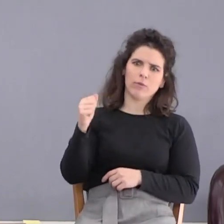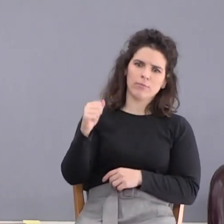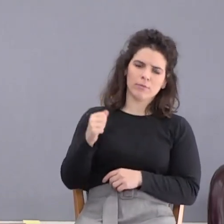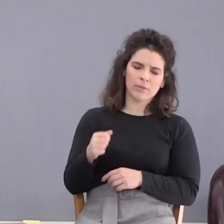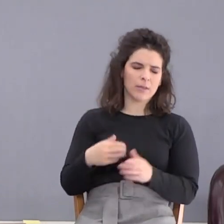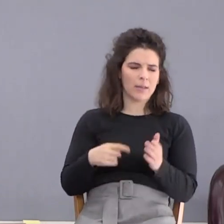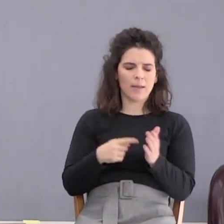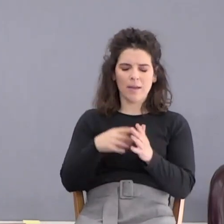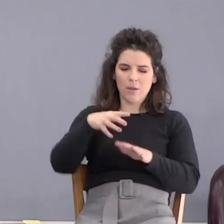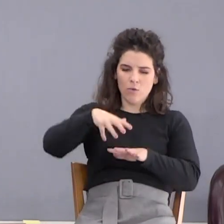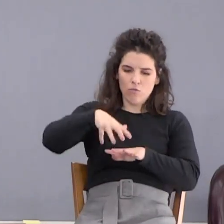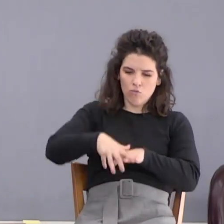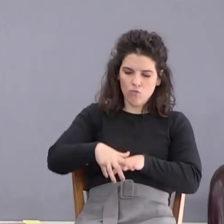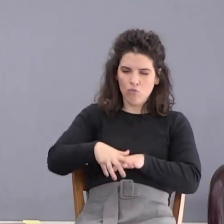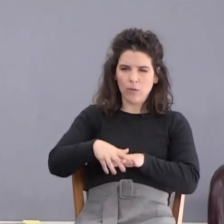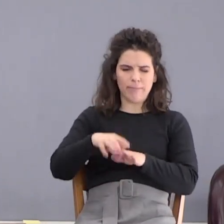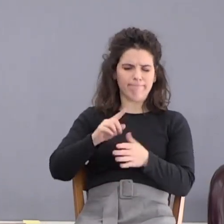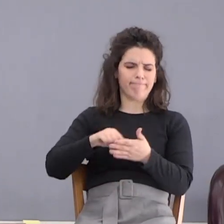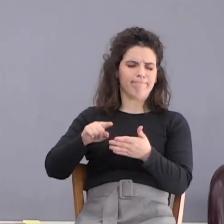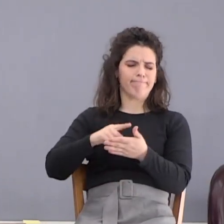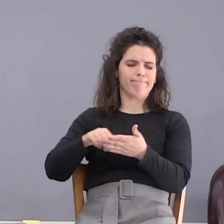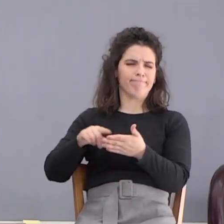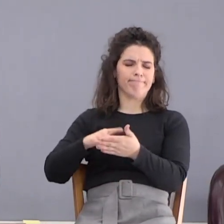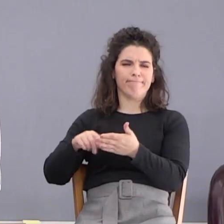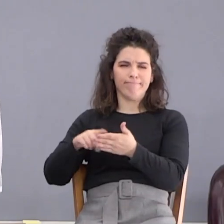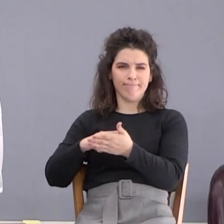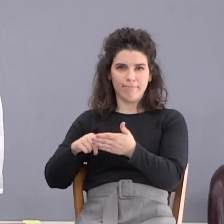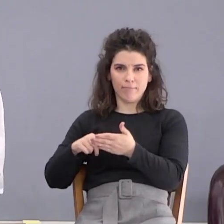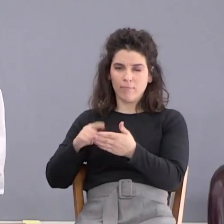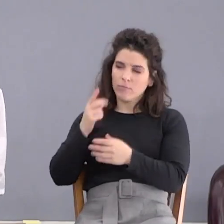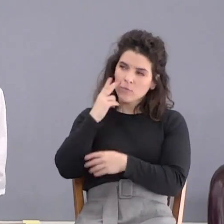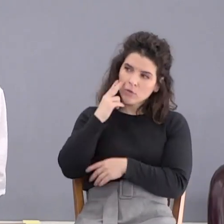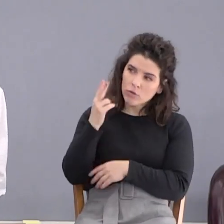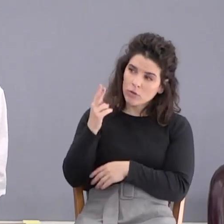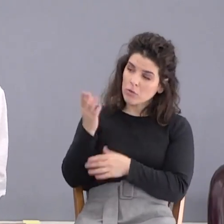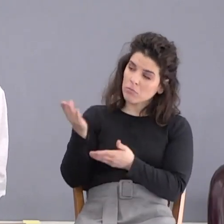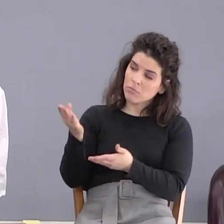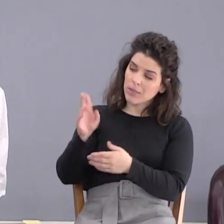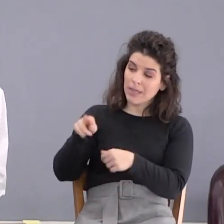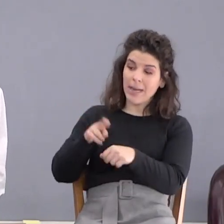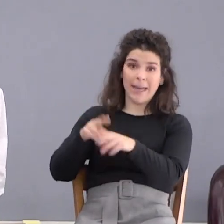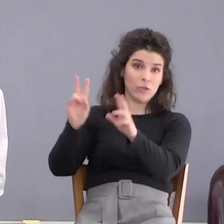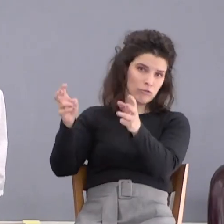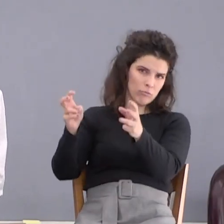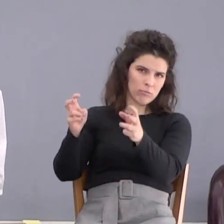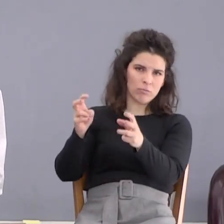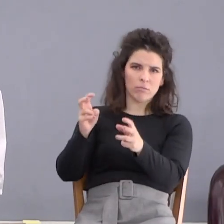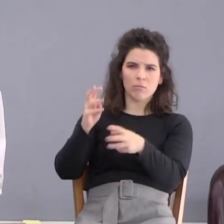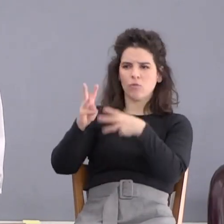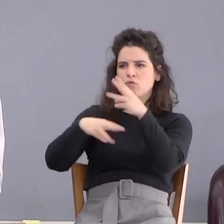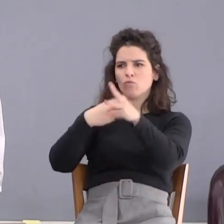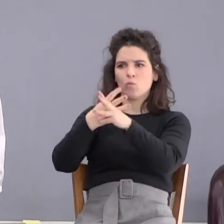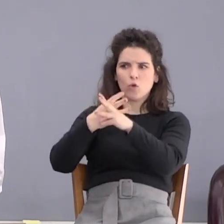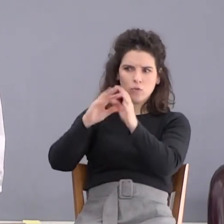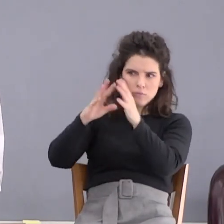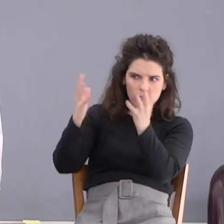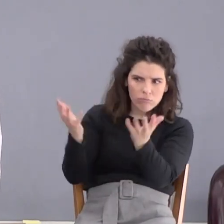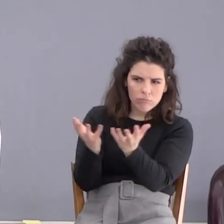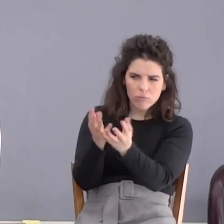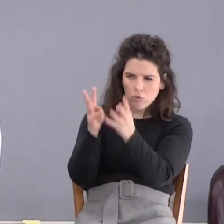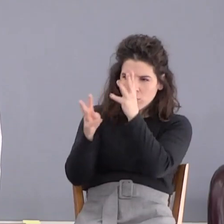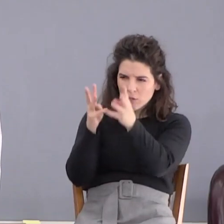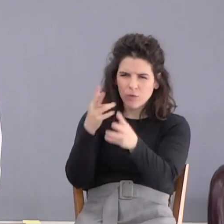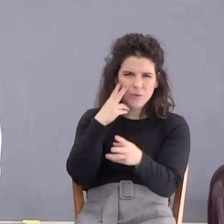again, rooted in skepticism. You'll look at nature, quote nature, the creation, and you see the